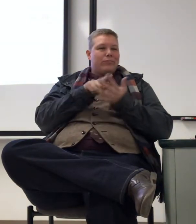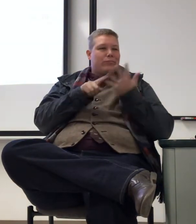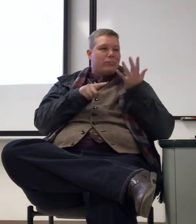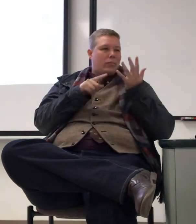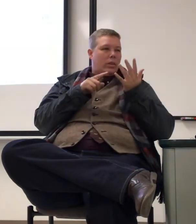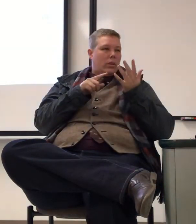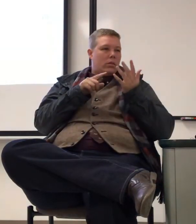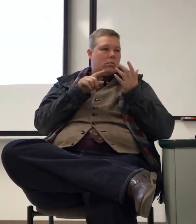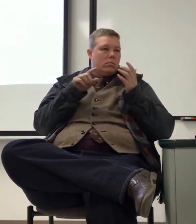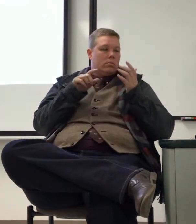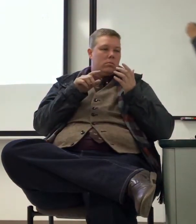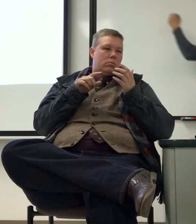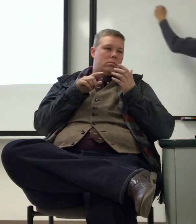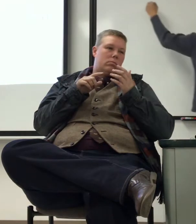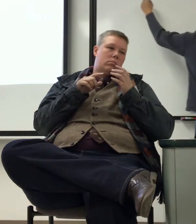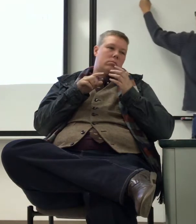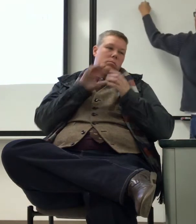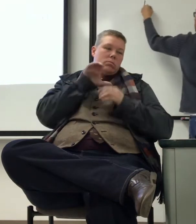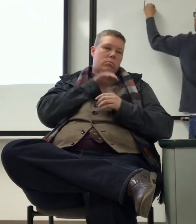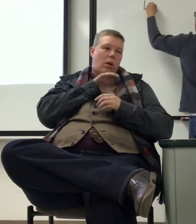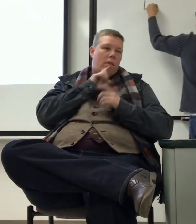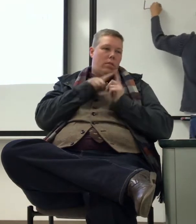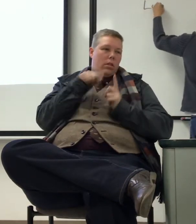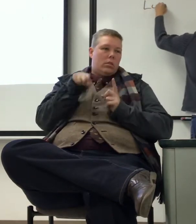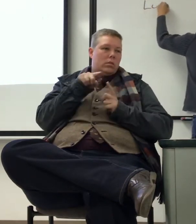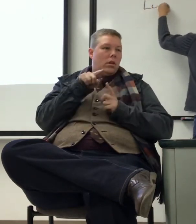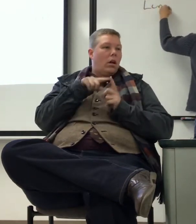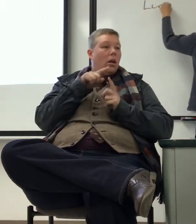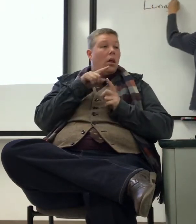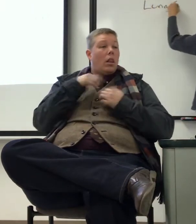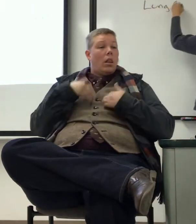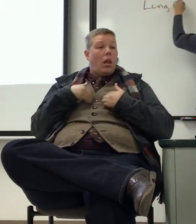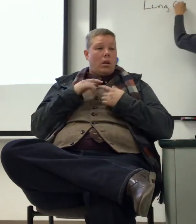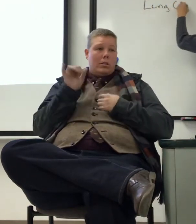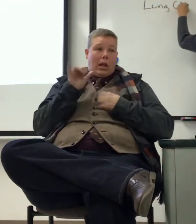lung. The lung is like a balloon.